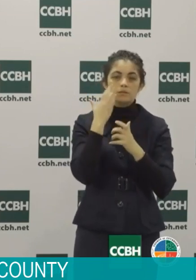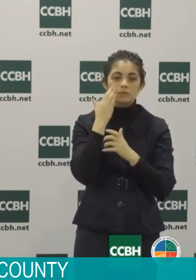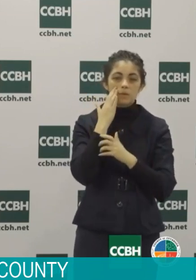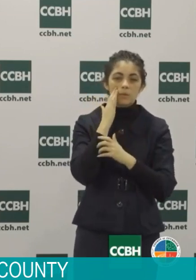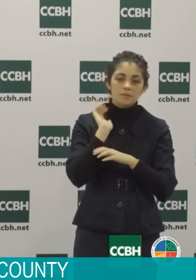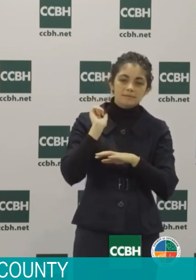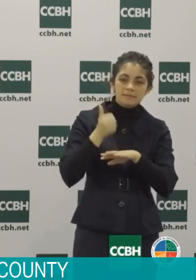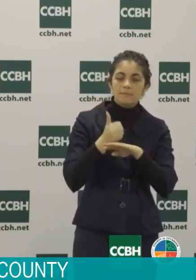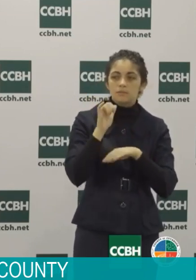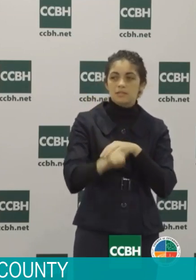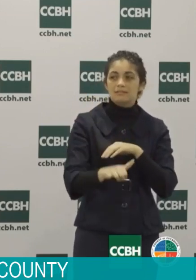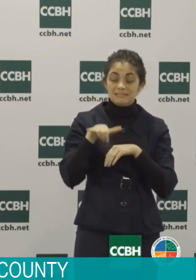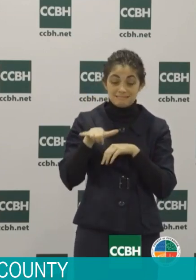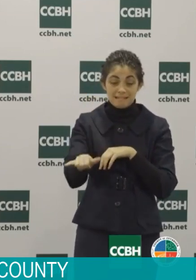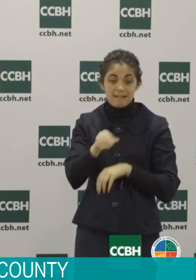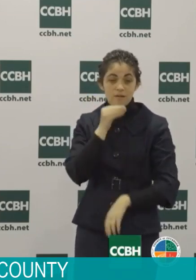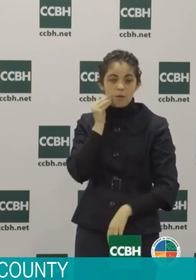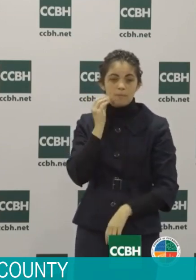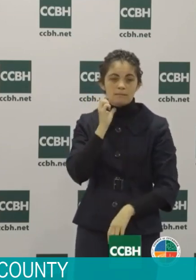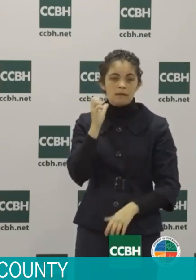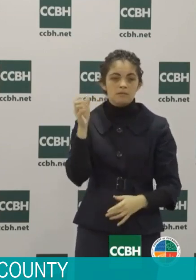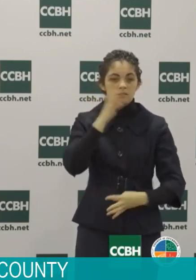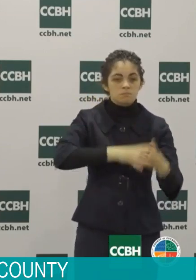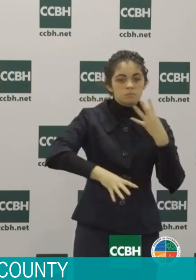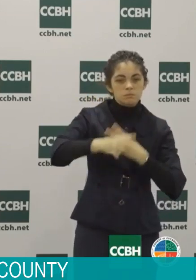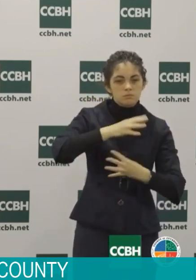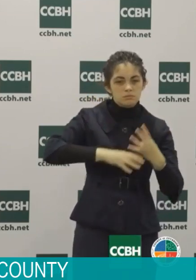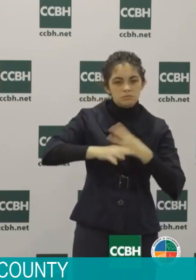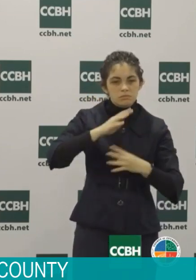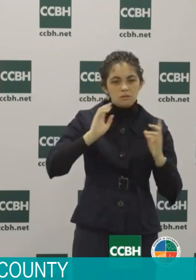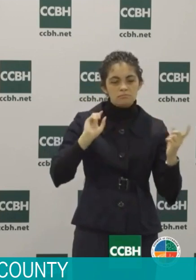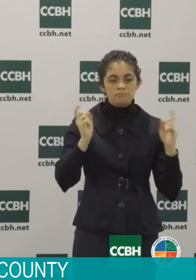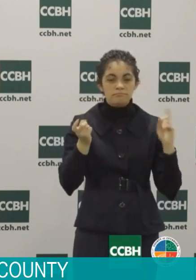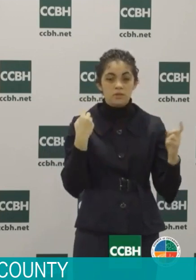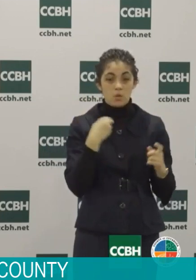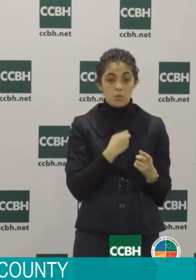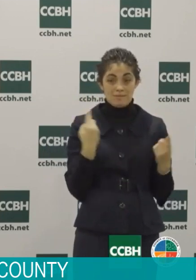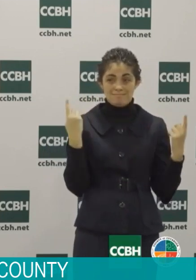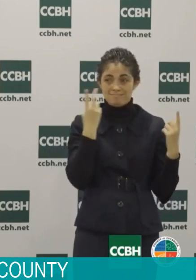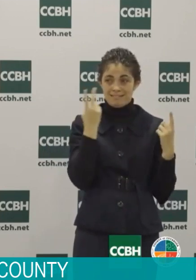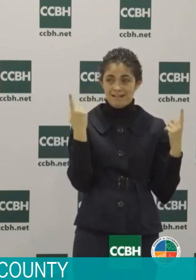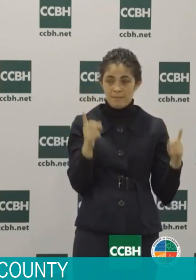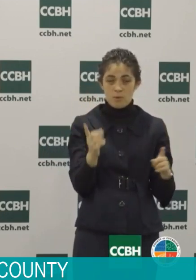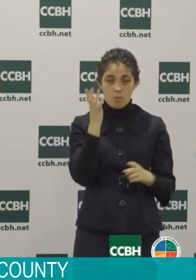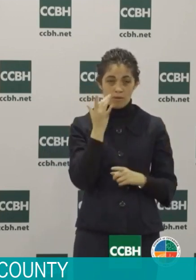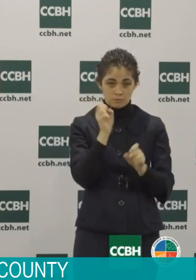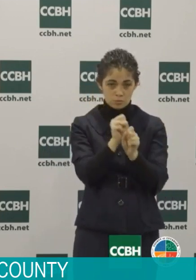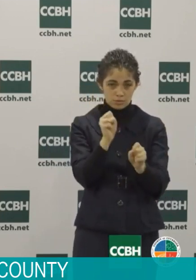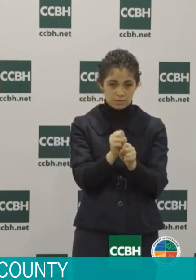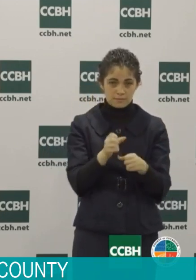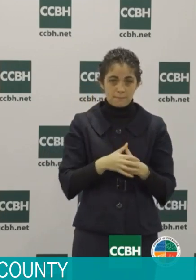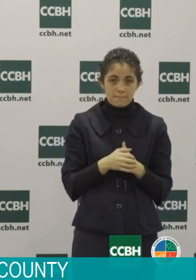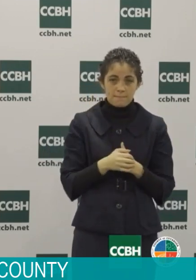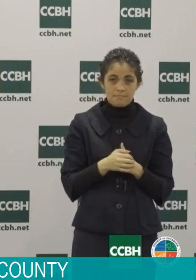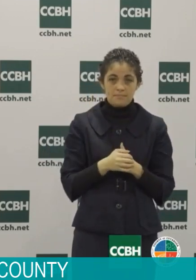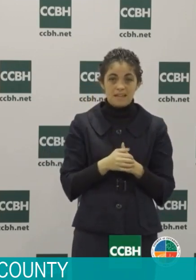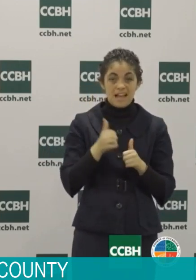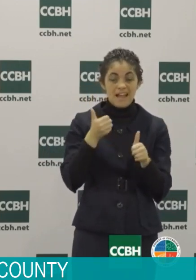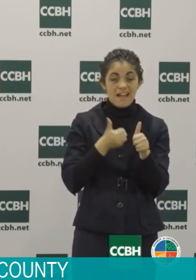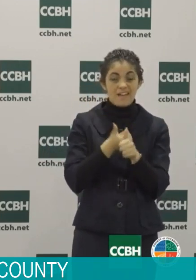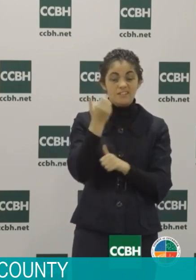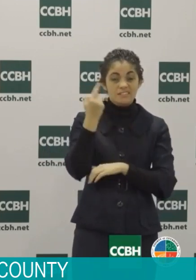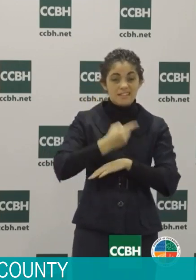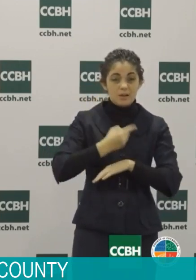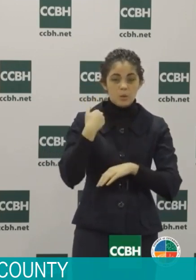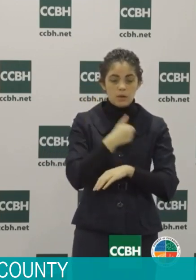in trying to get people to stay home and not congregate. We're doing this because it's working. Each day we